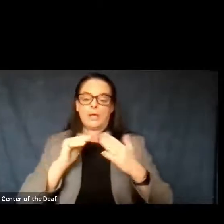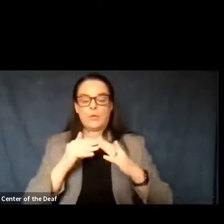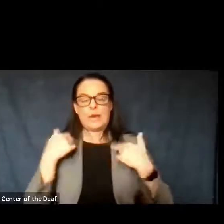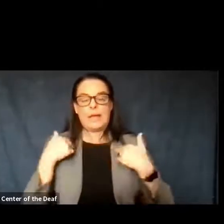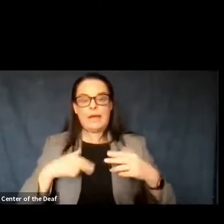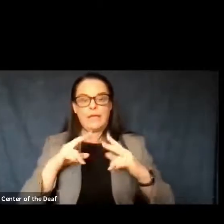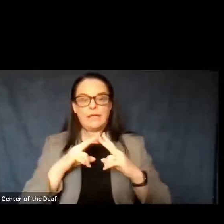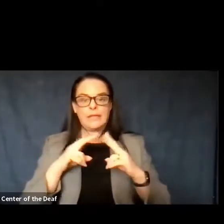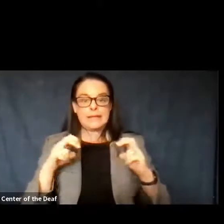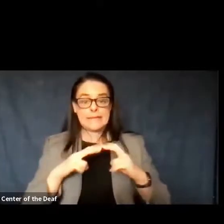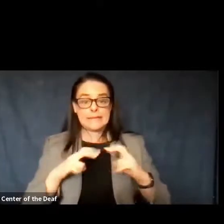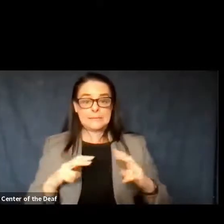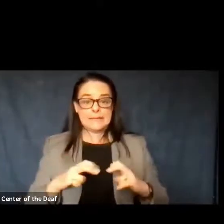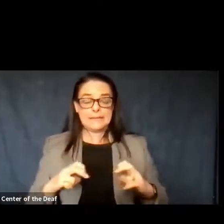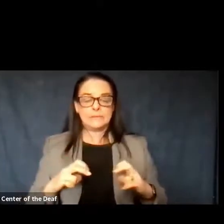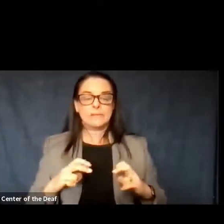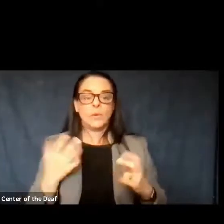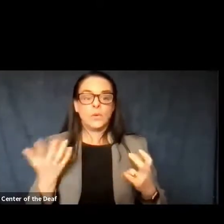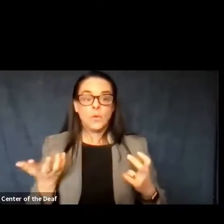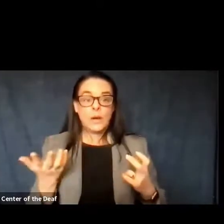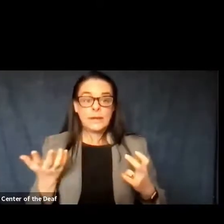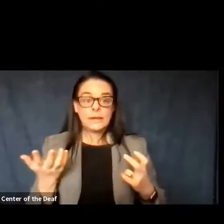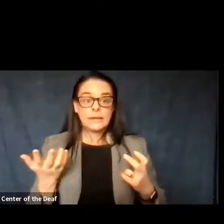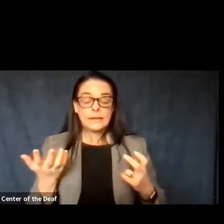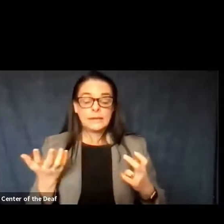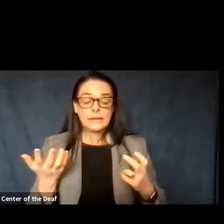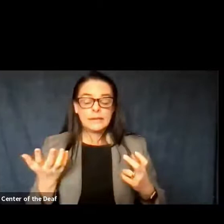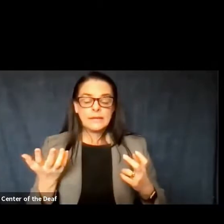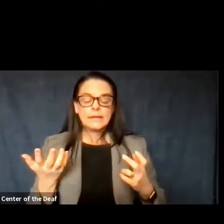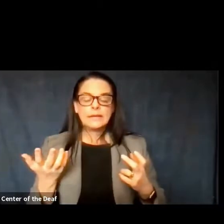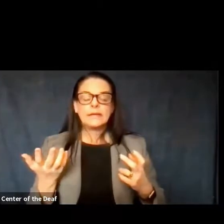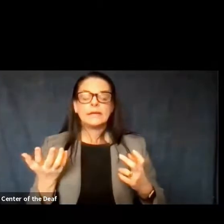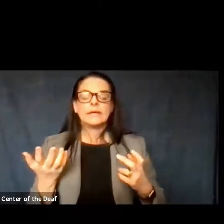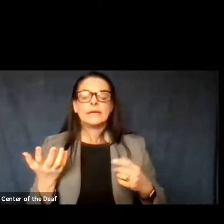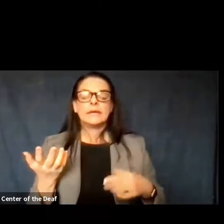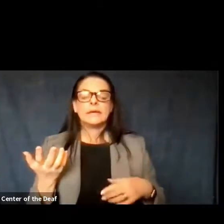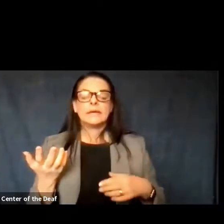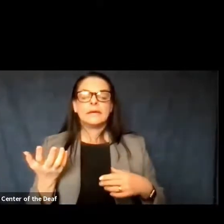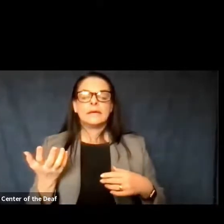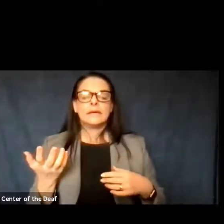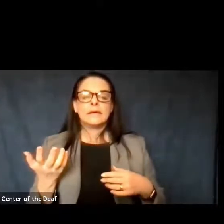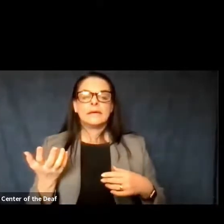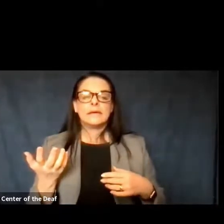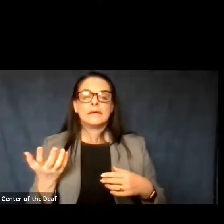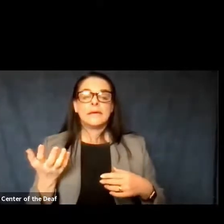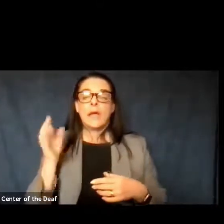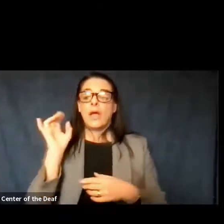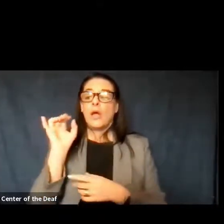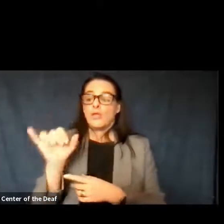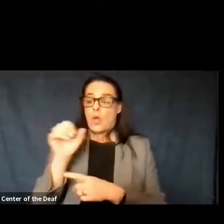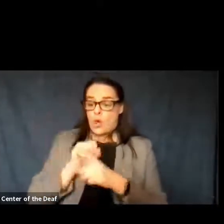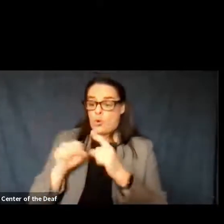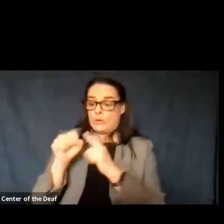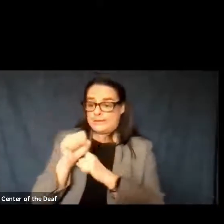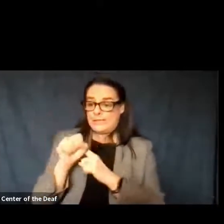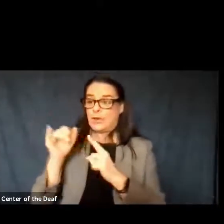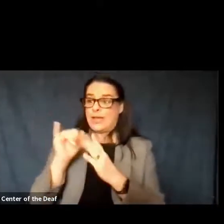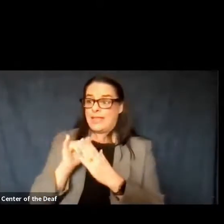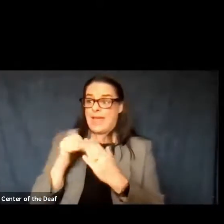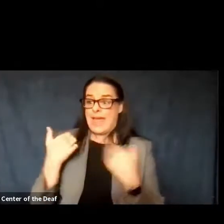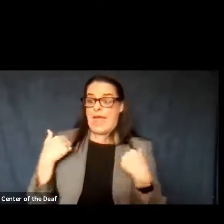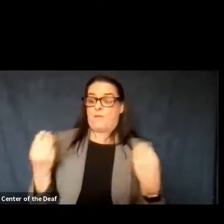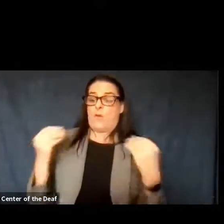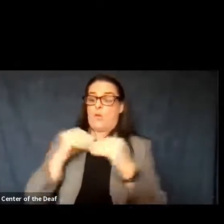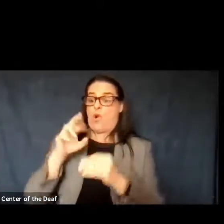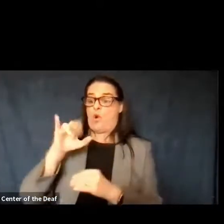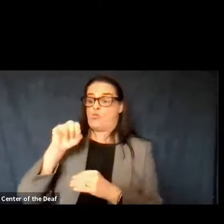that we have a high level of those conditions that put you at greater risk for